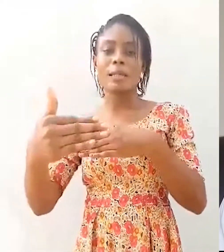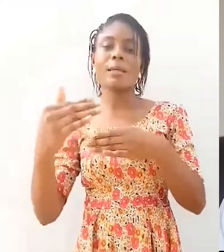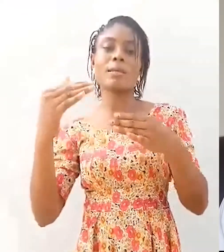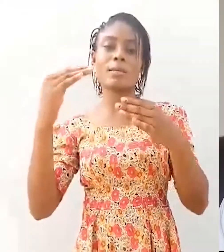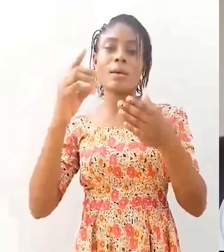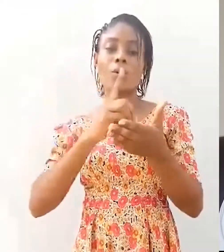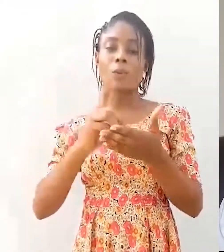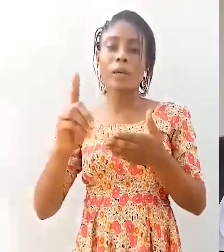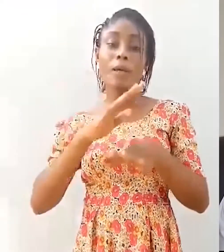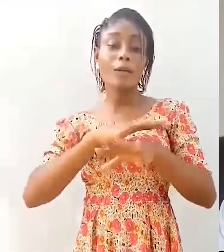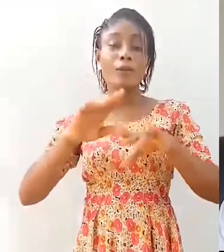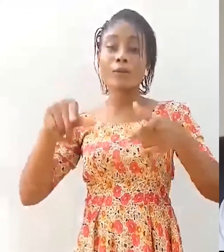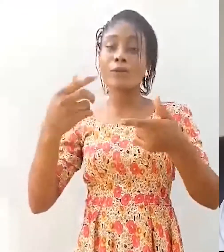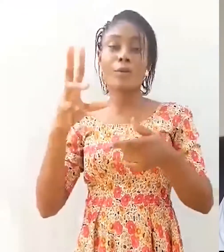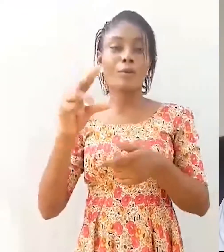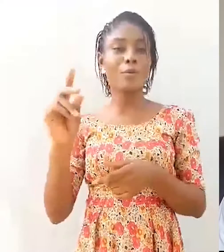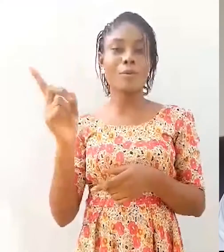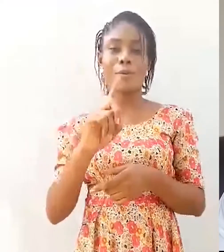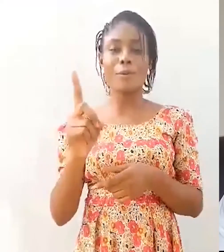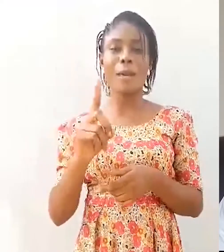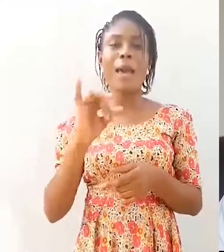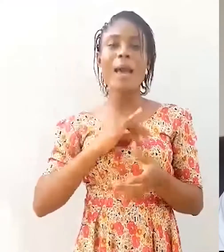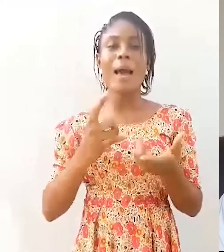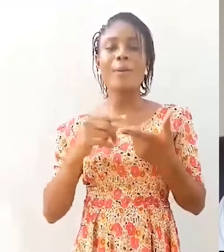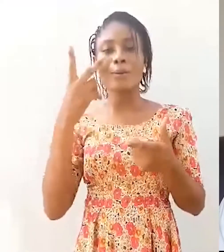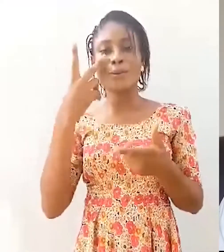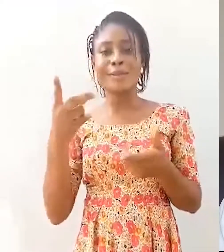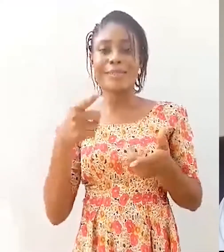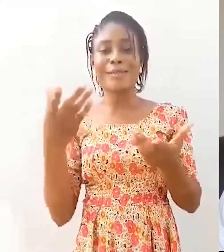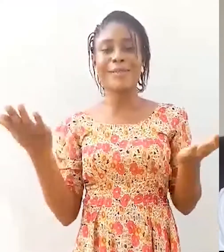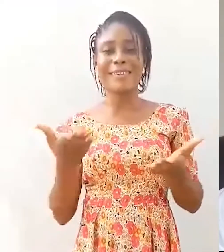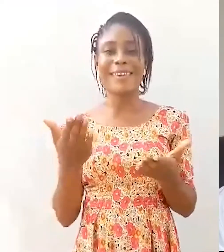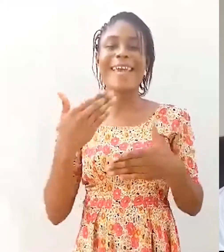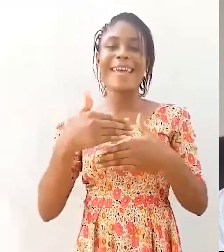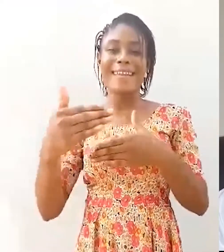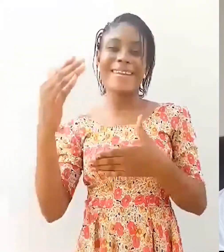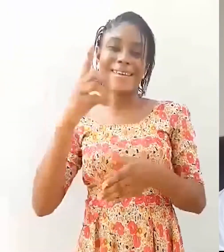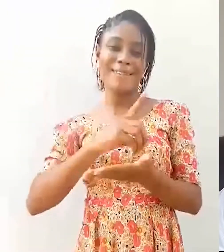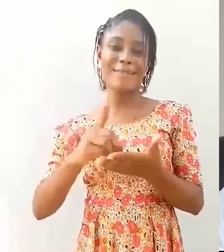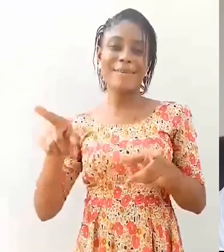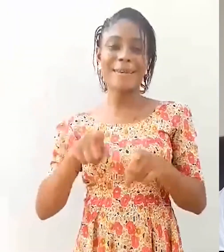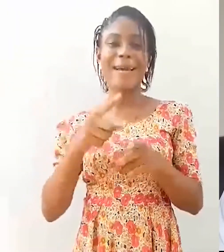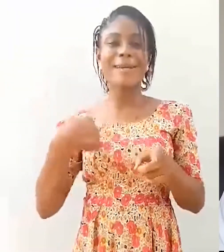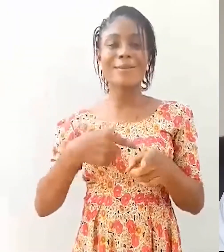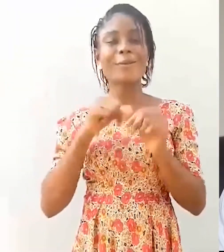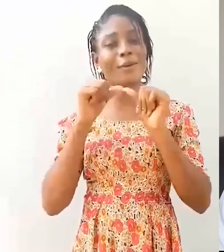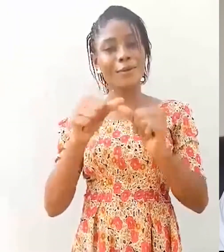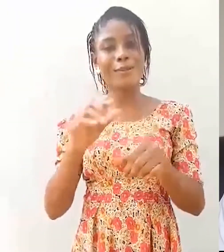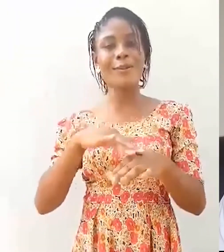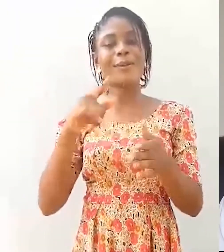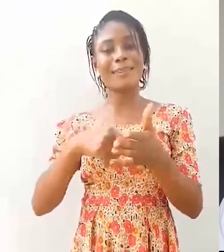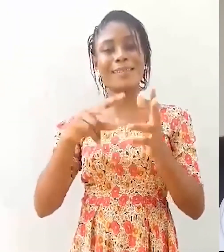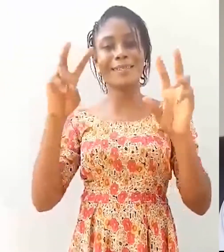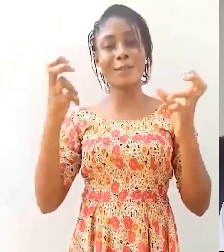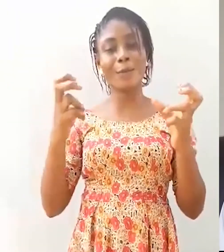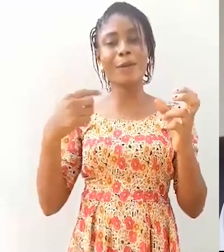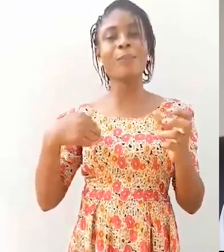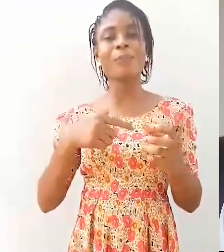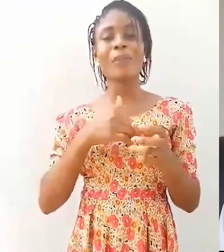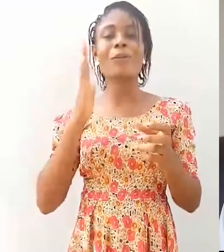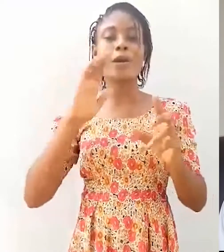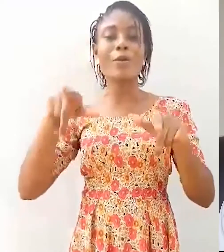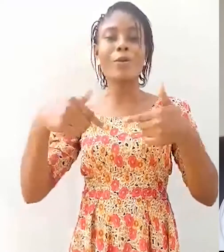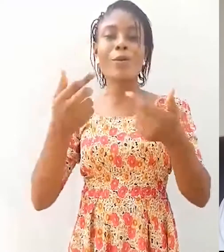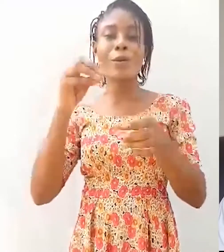go nowhere. And I want to see you here in the next week as we continue on this topic. We are going to go into the components